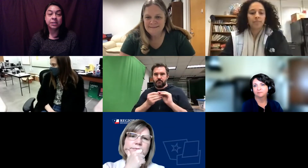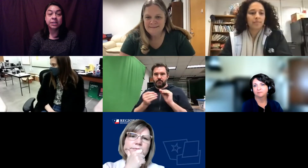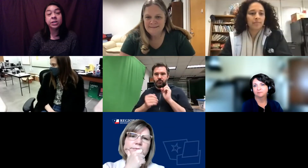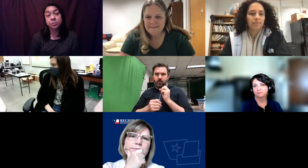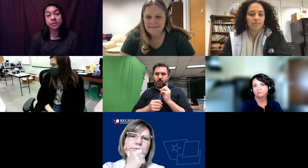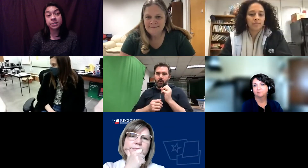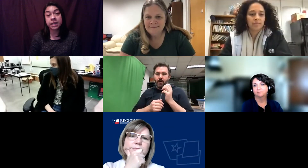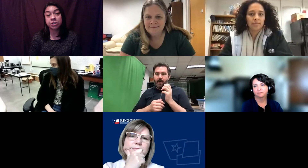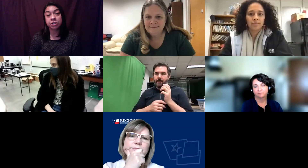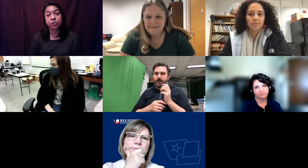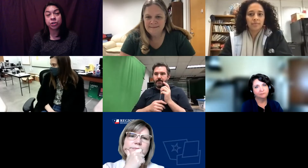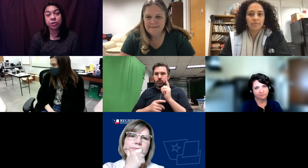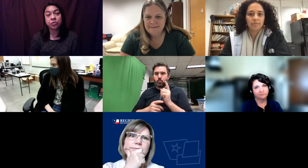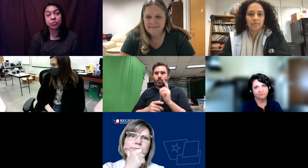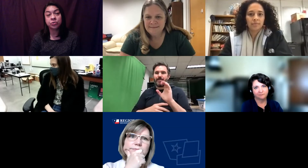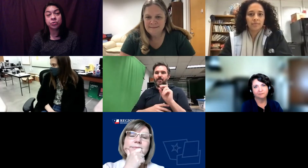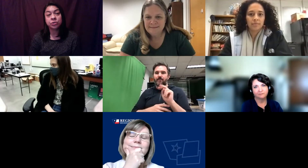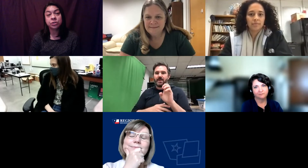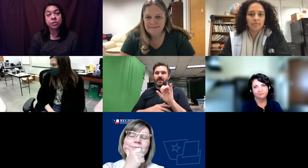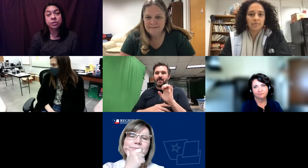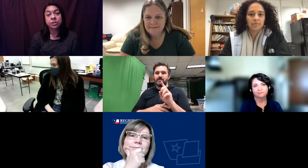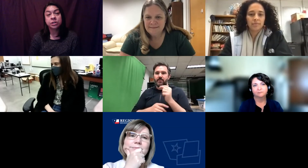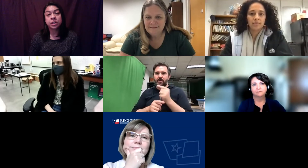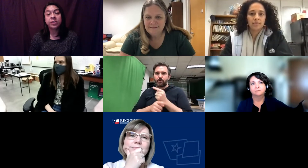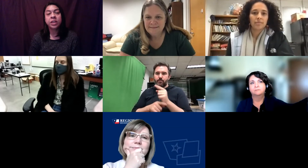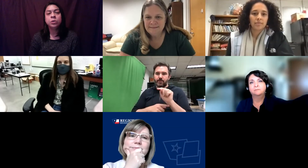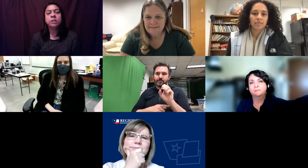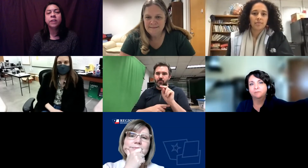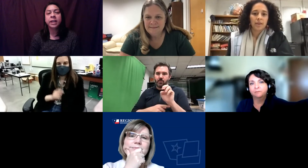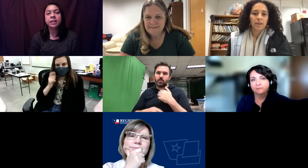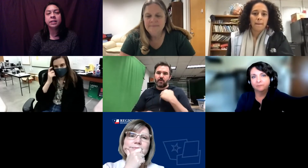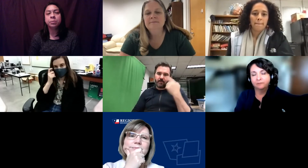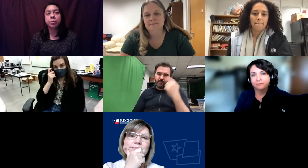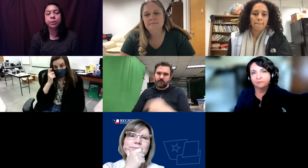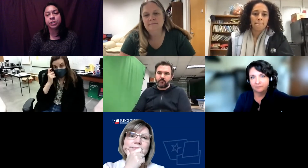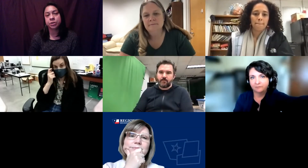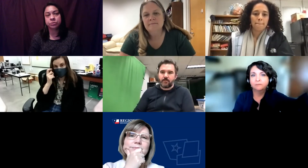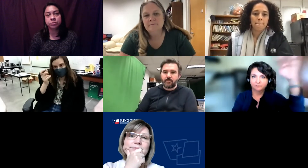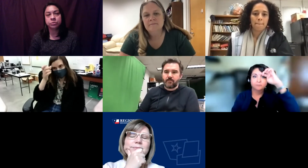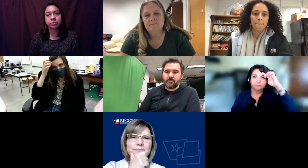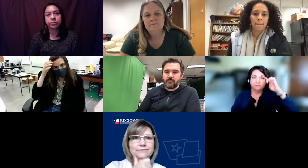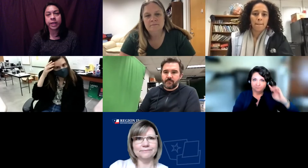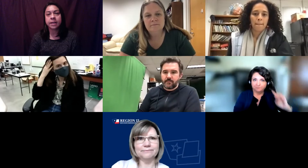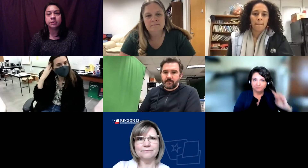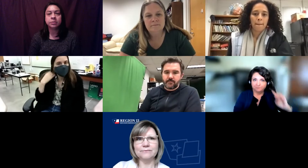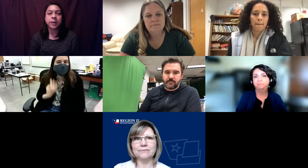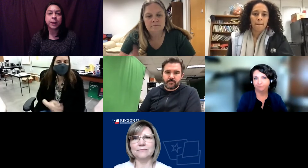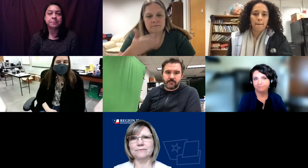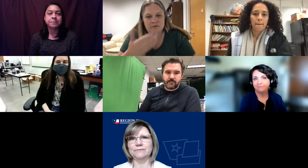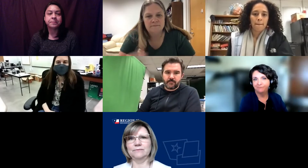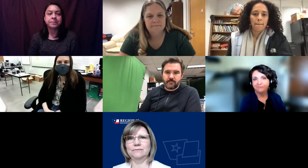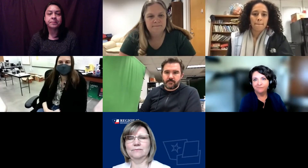It was a serious presentation, so I think you conveyed the appropriate tone for that.